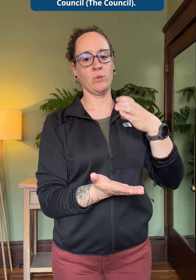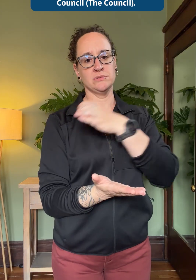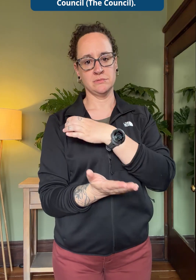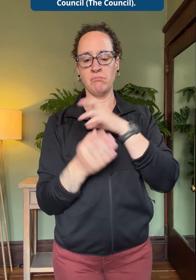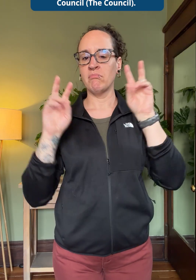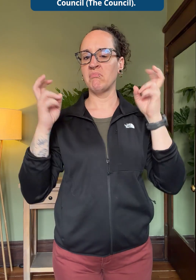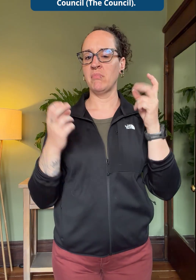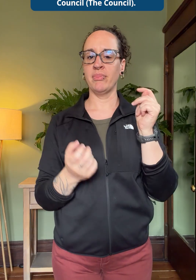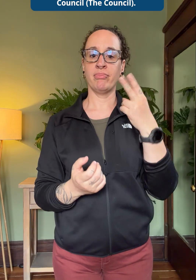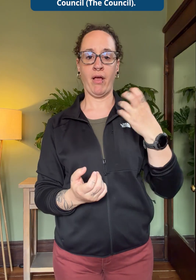Council.